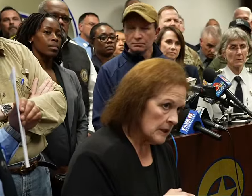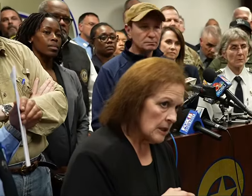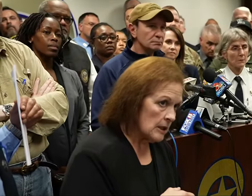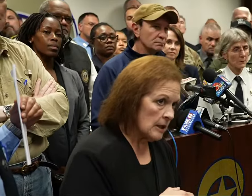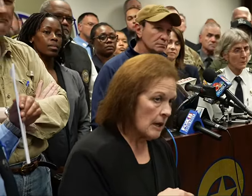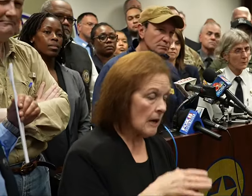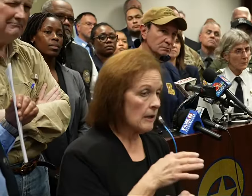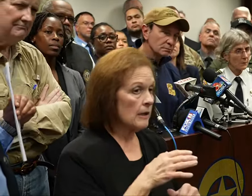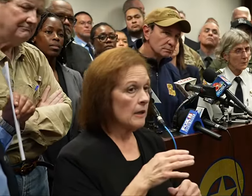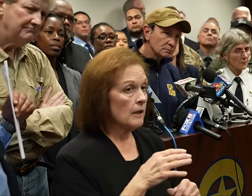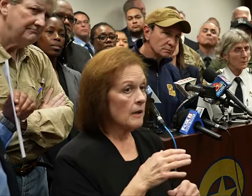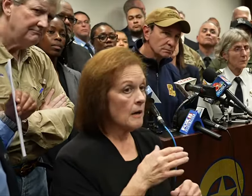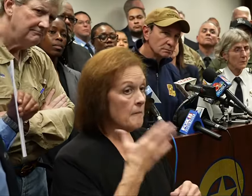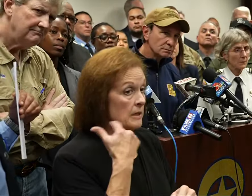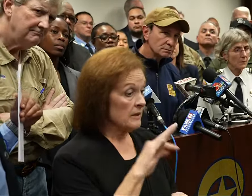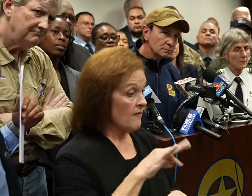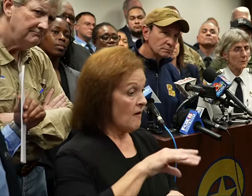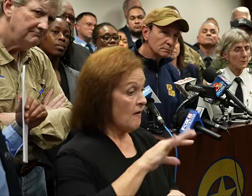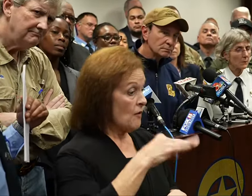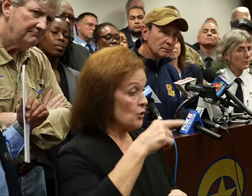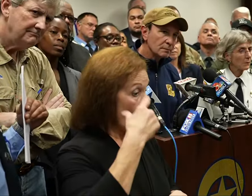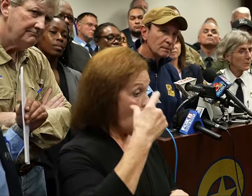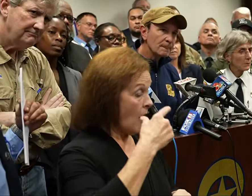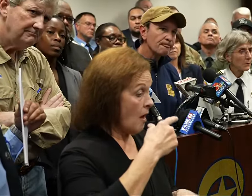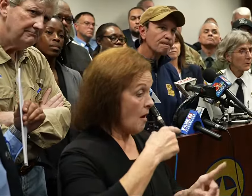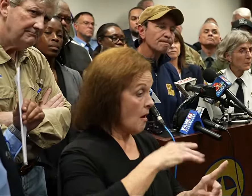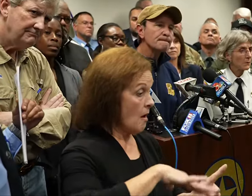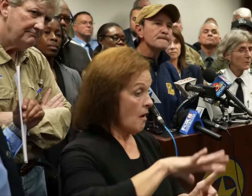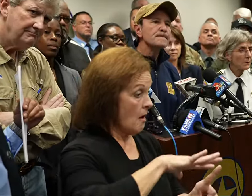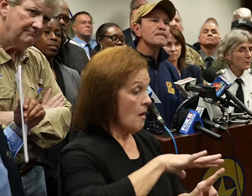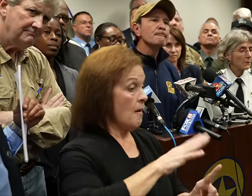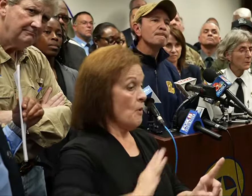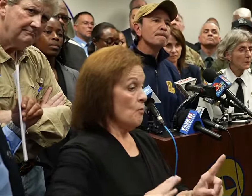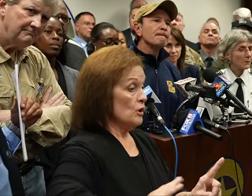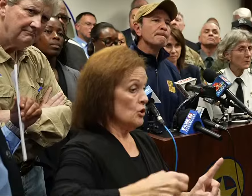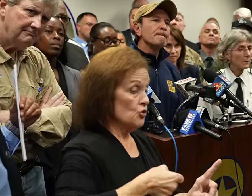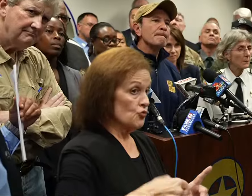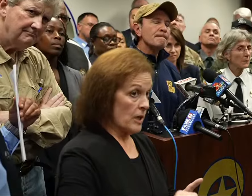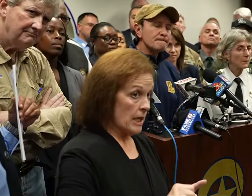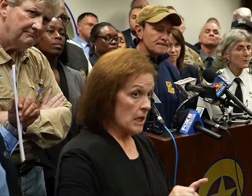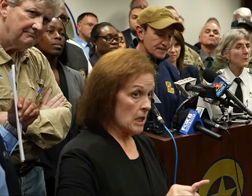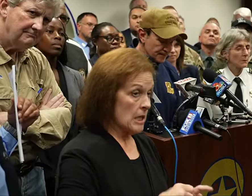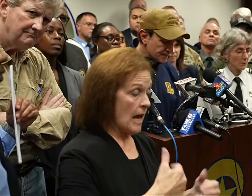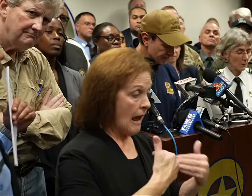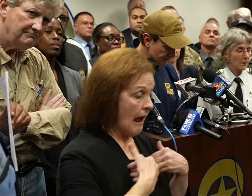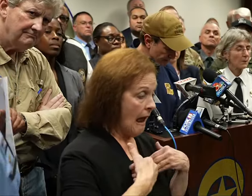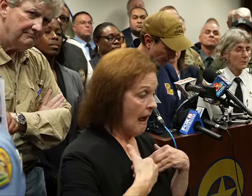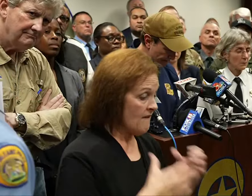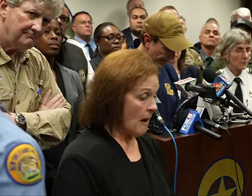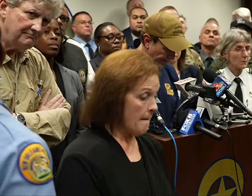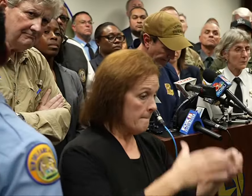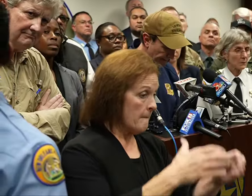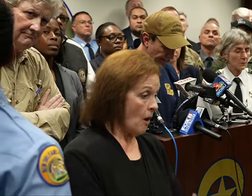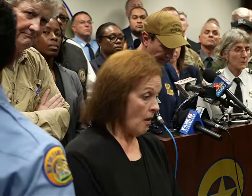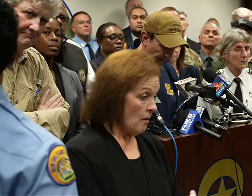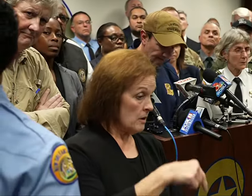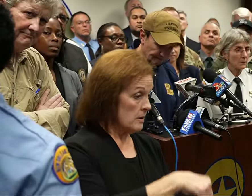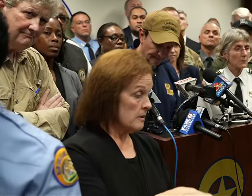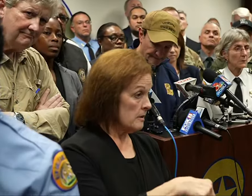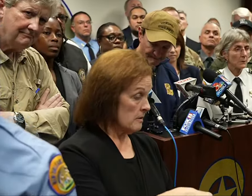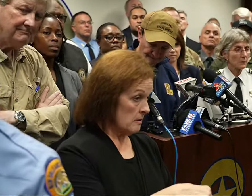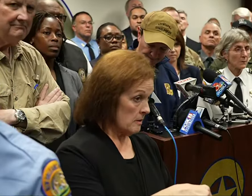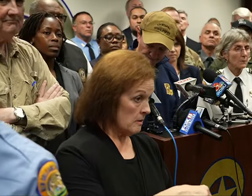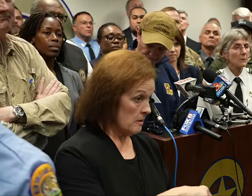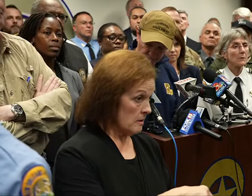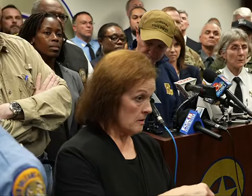Usually in parts of the French Quarter, specifically in parts of Bourbon Street, there are bollards. We're hearing that some of those may have